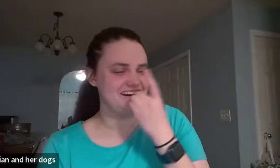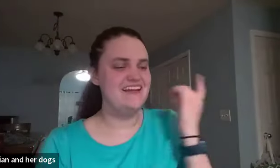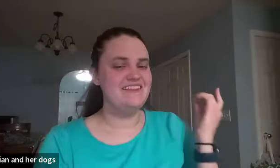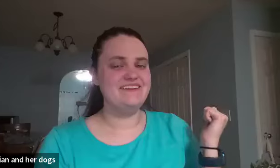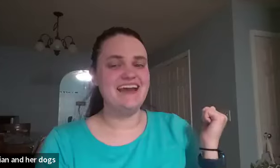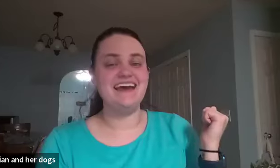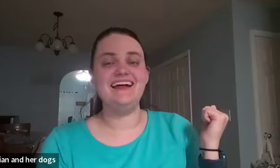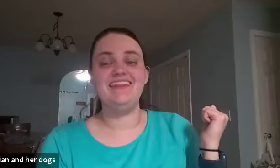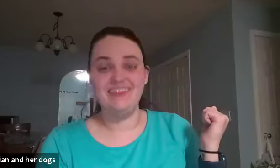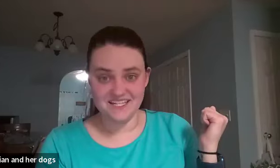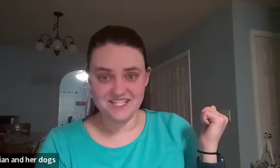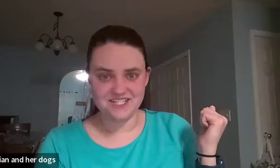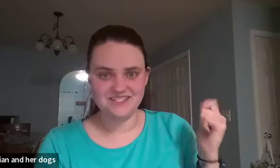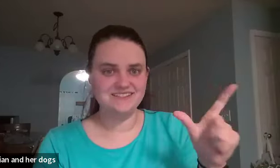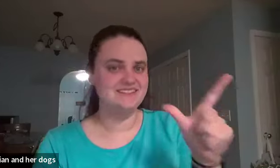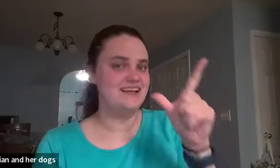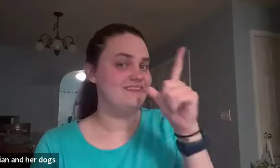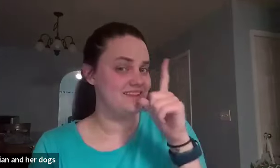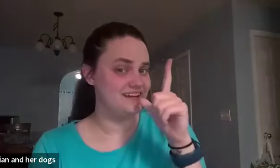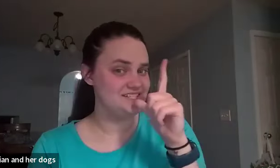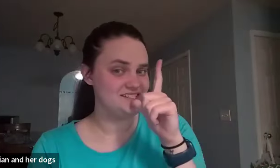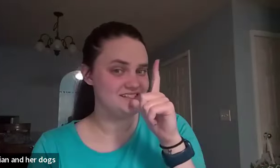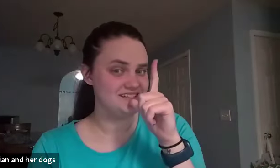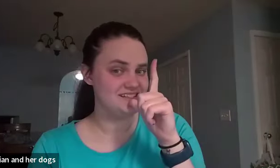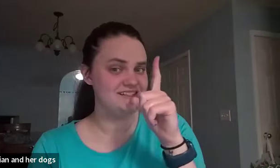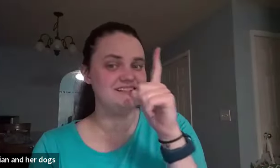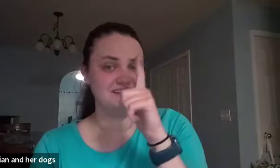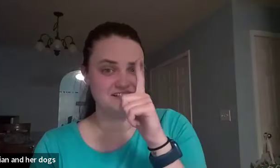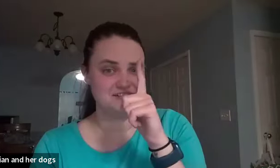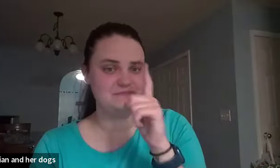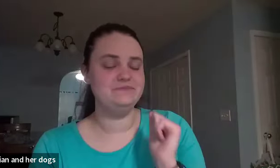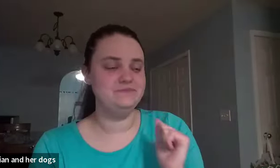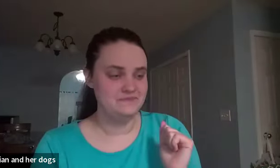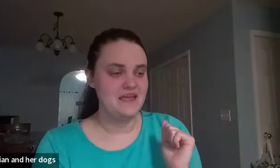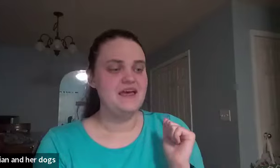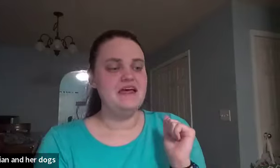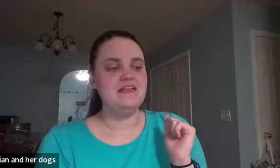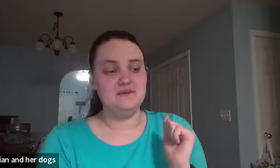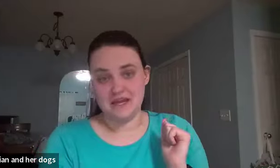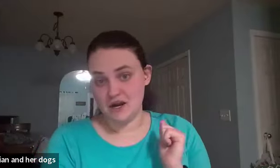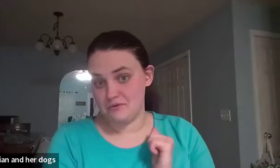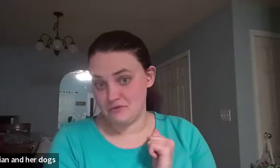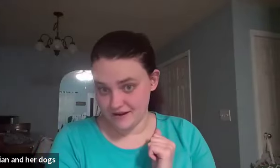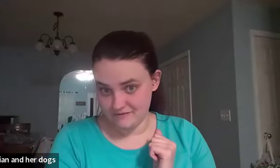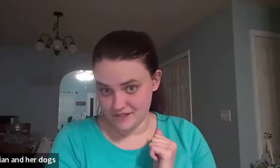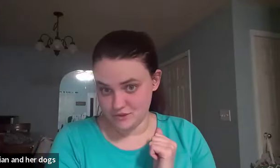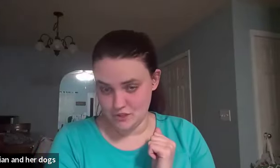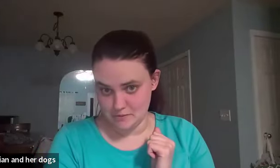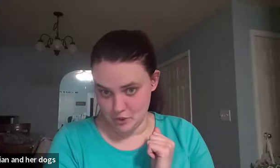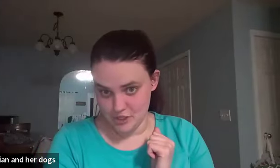dinner. Then we had lunch, lunch, lunch. Then we had our breakfast, which was